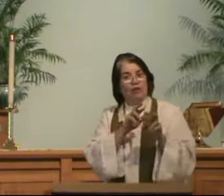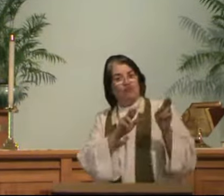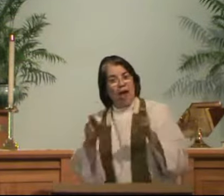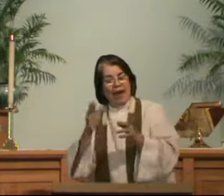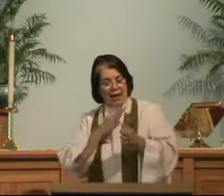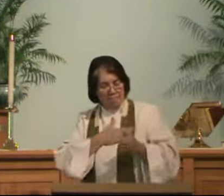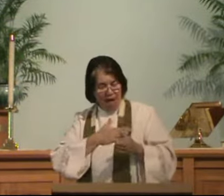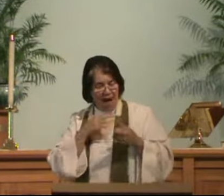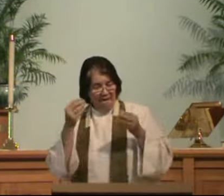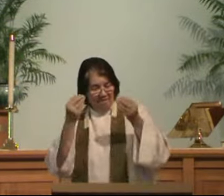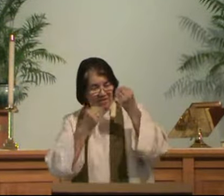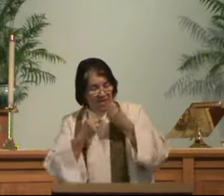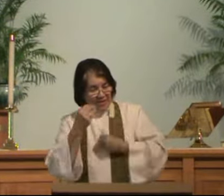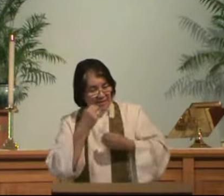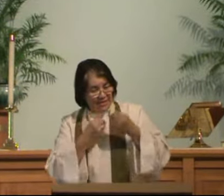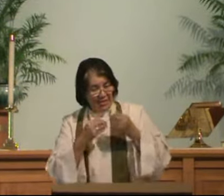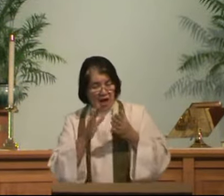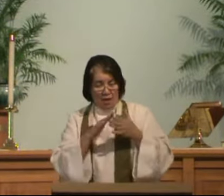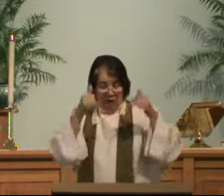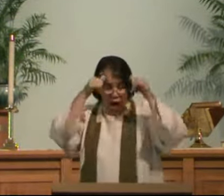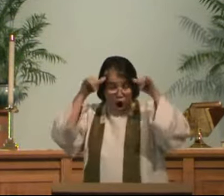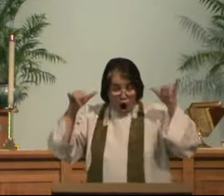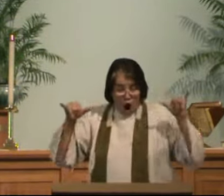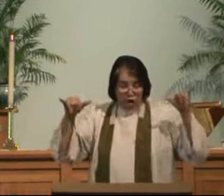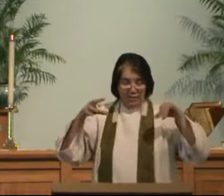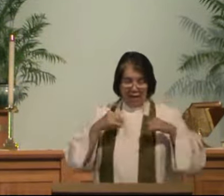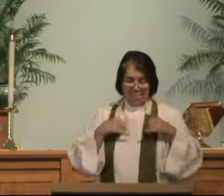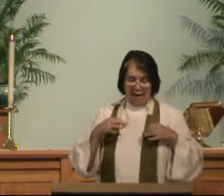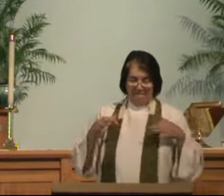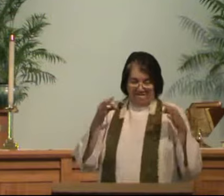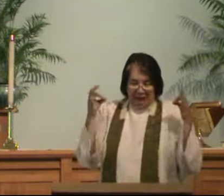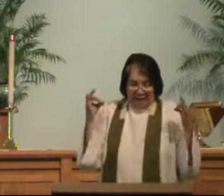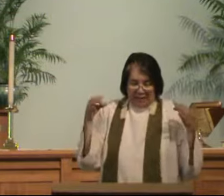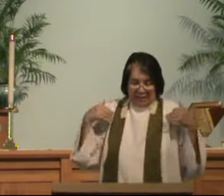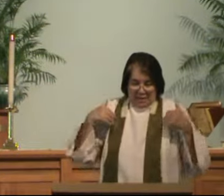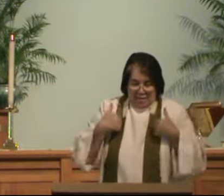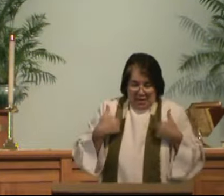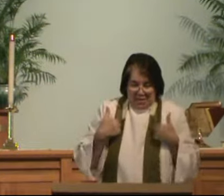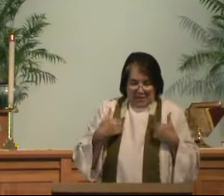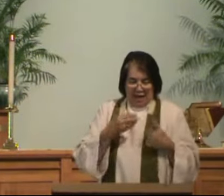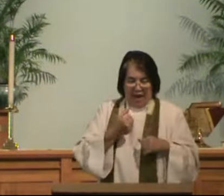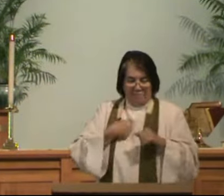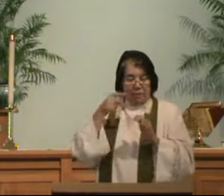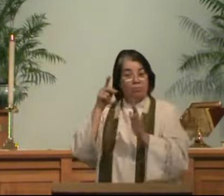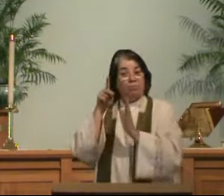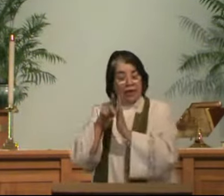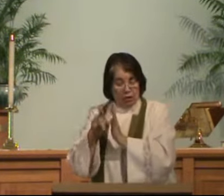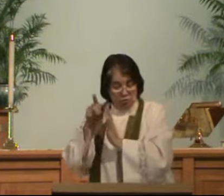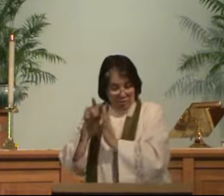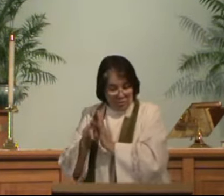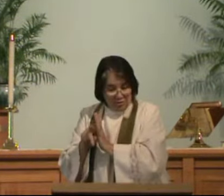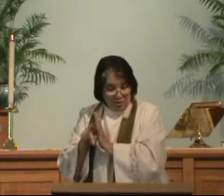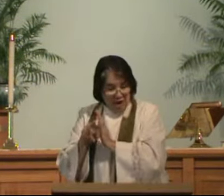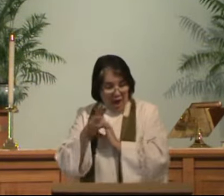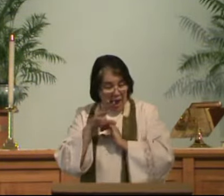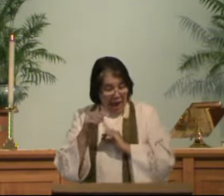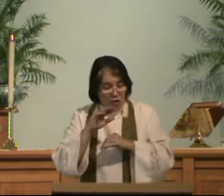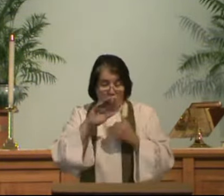made ready my feast. My ox and my fatted beast have been killed, and